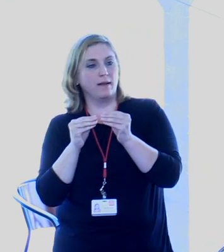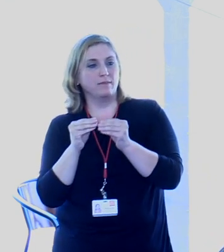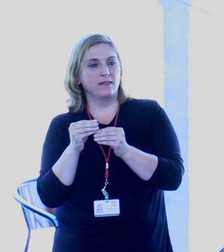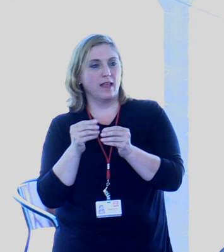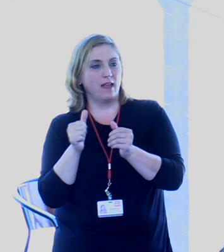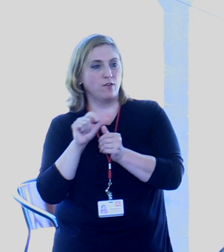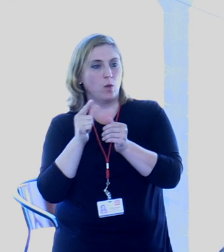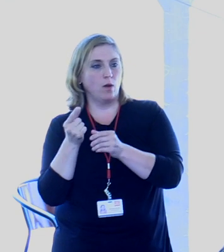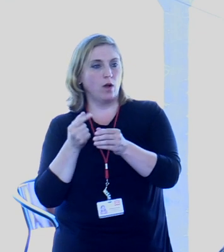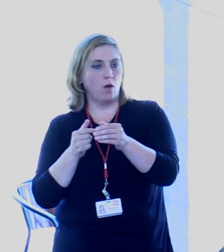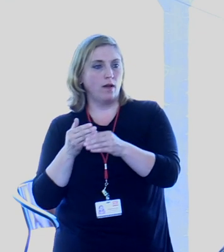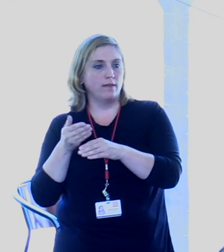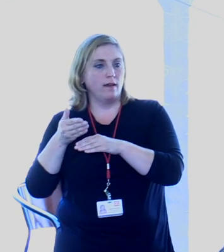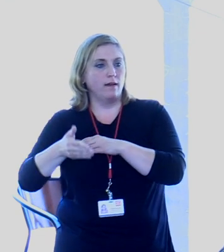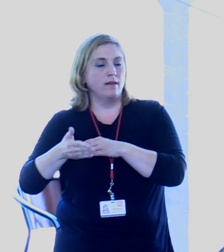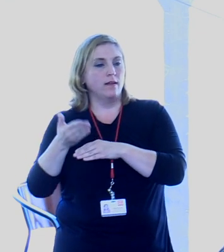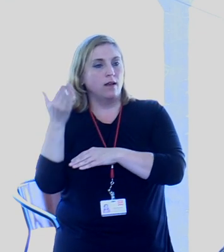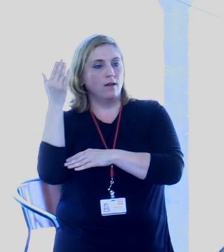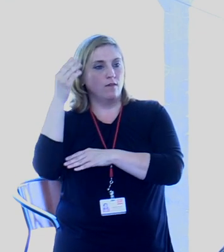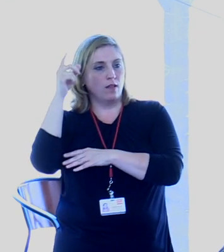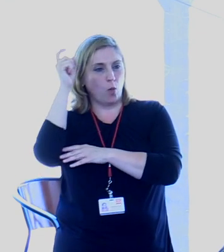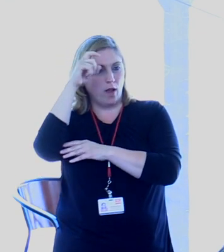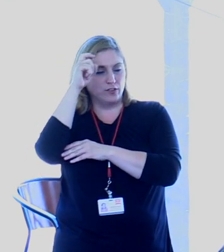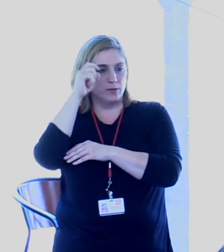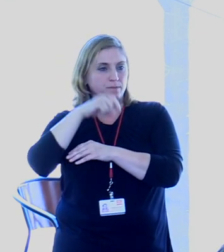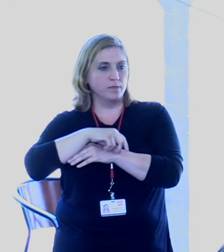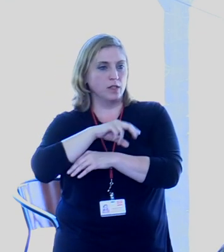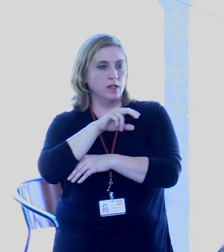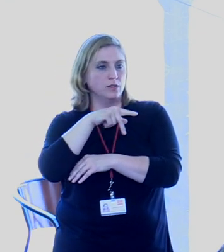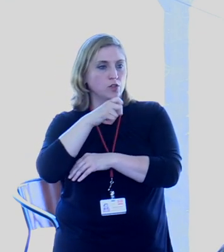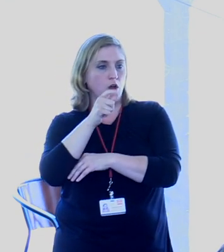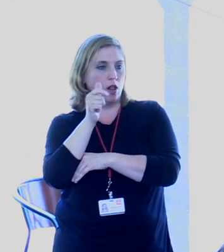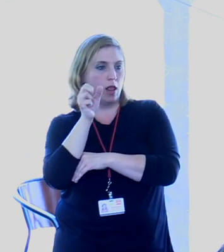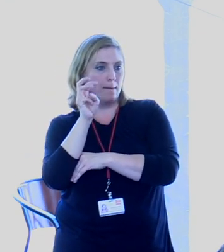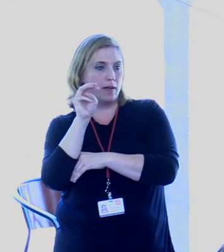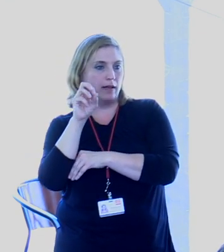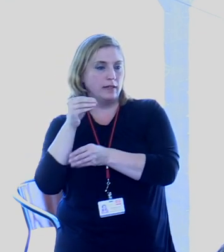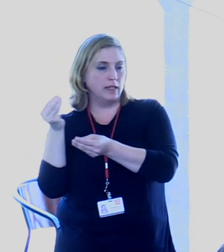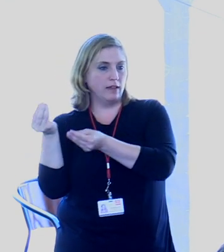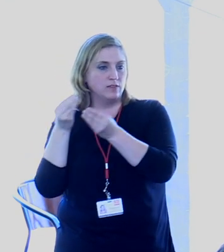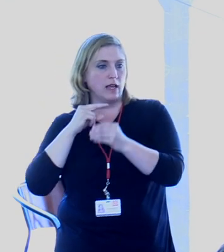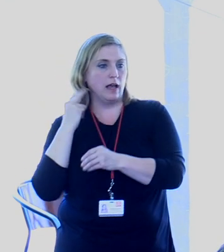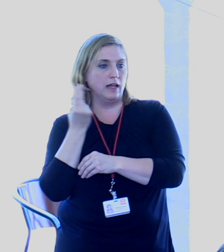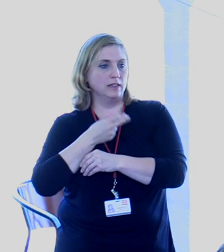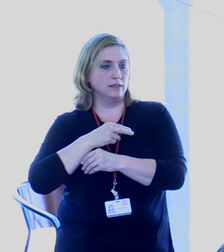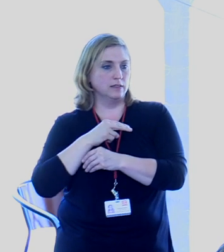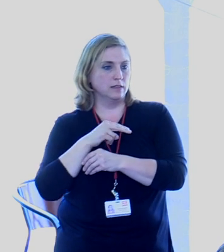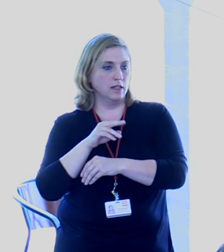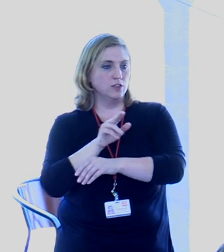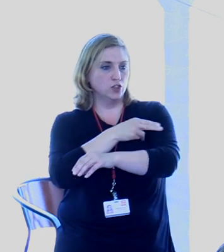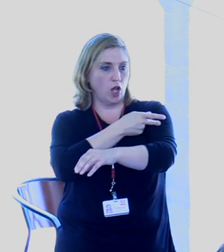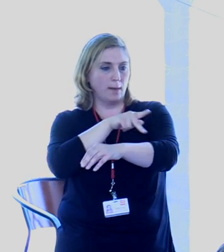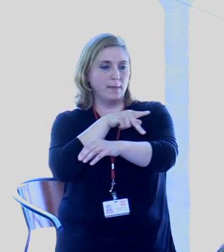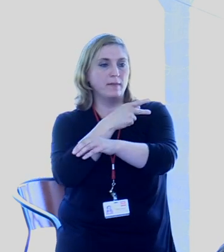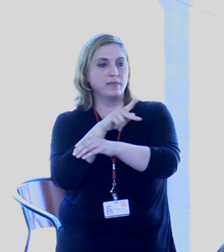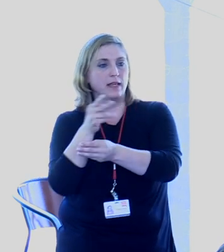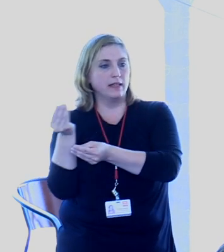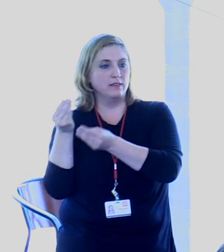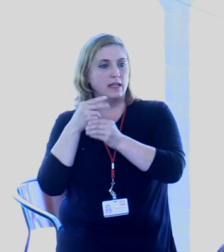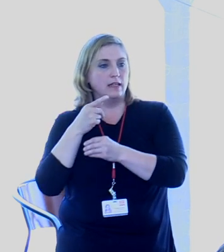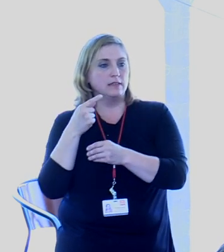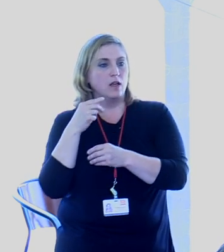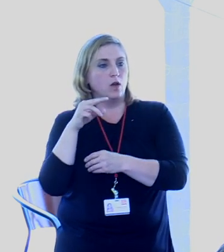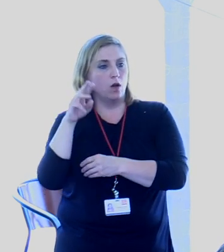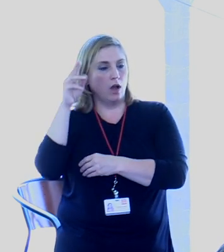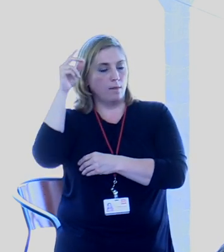wiser. Solomon himself gives us these different varieties of wisdom, and St. Paul has a beautiful line in the letter